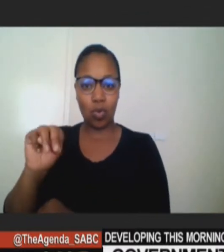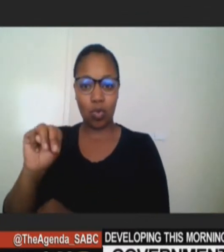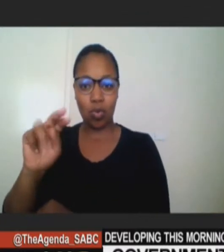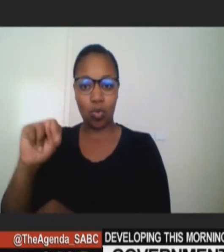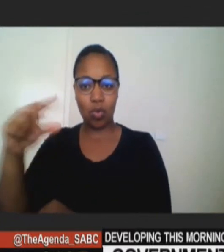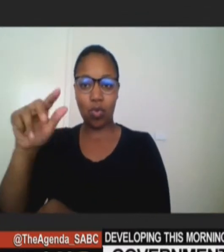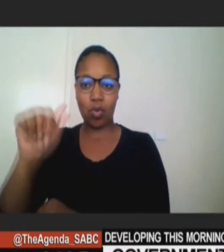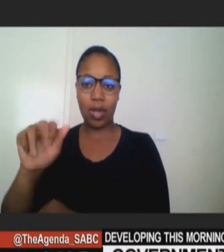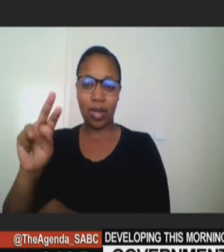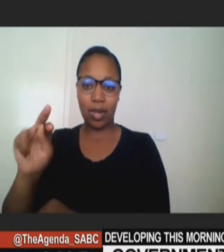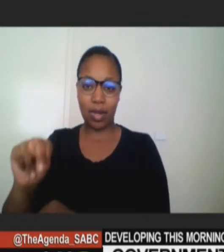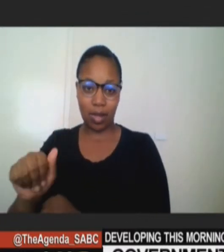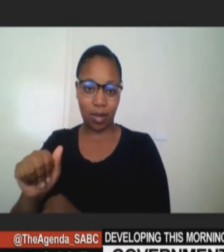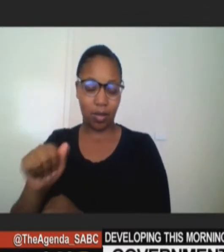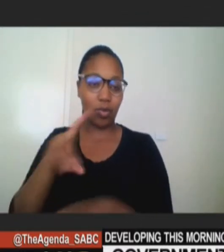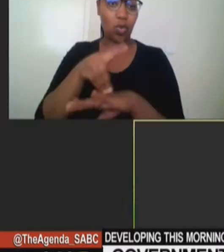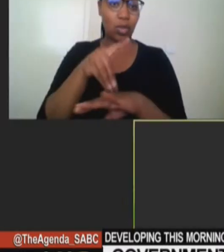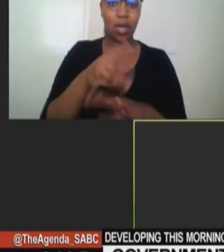Doc?